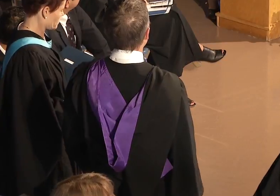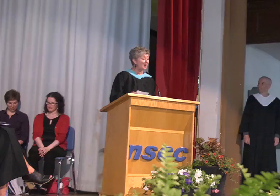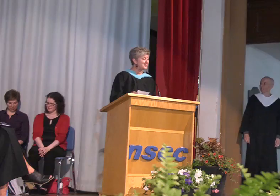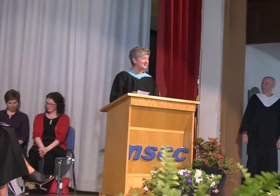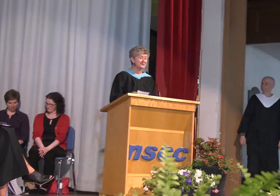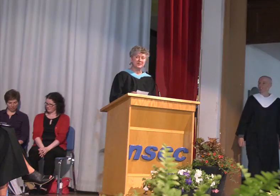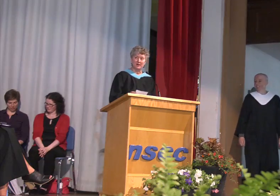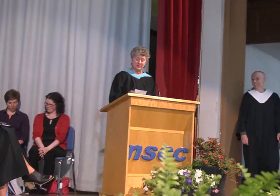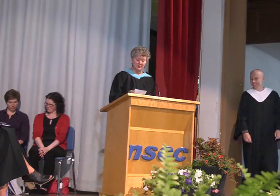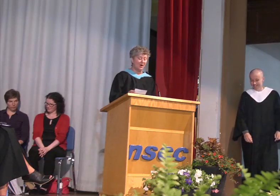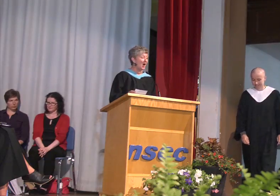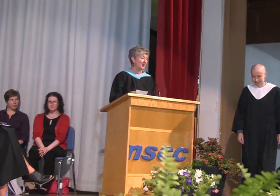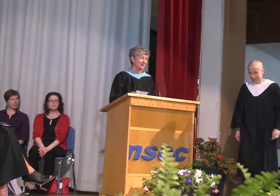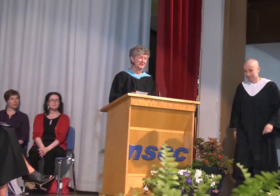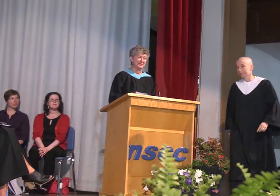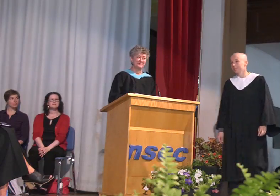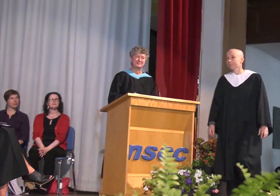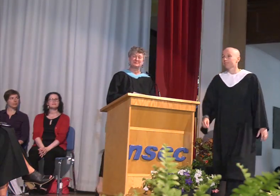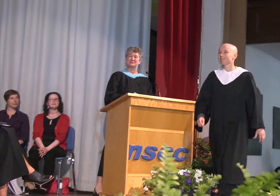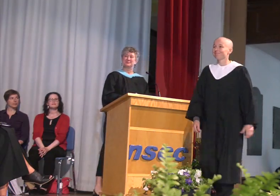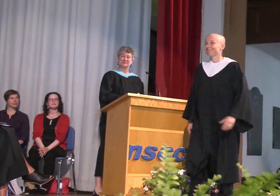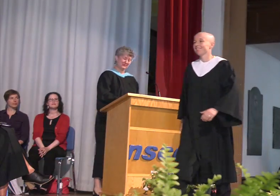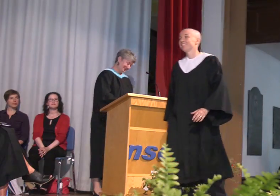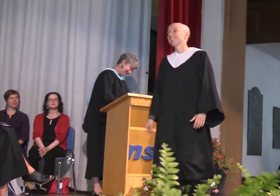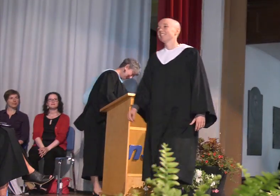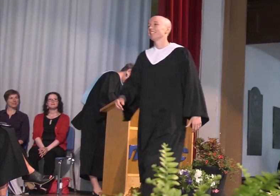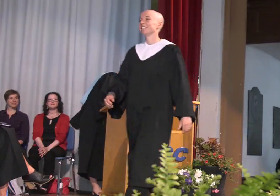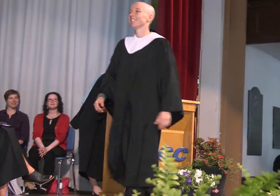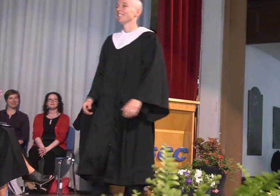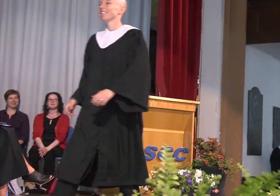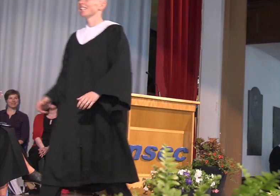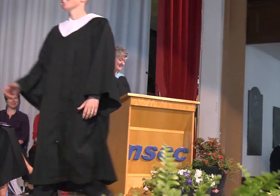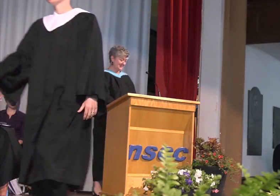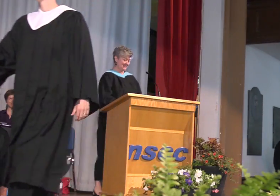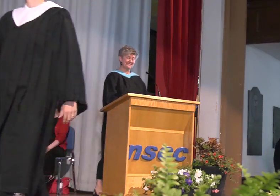Stacy Robinson Stocco, honors.